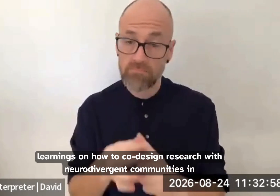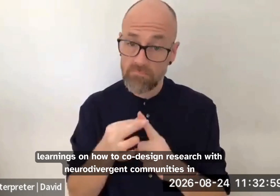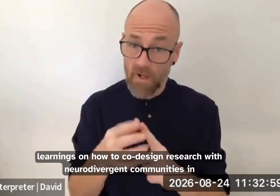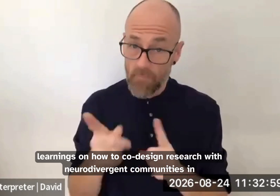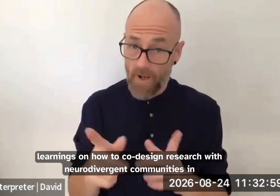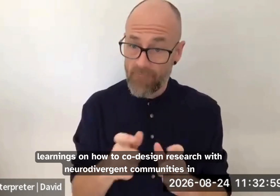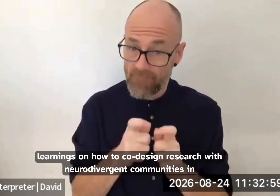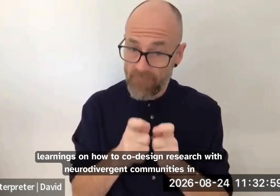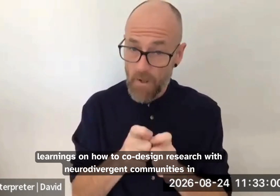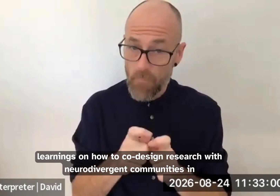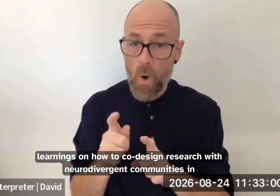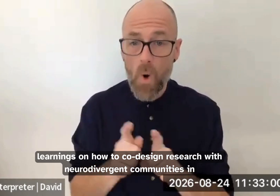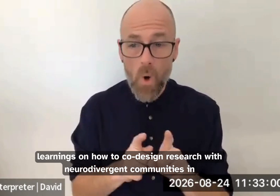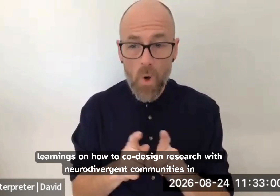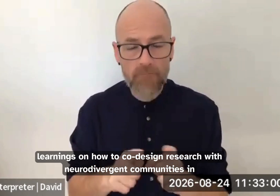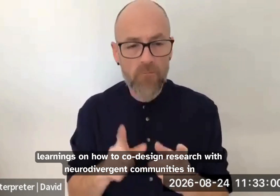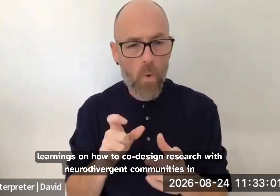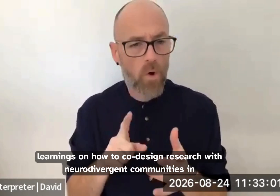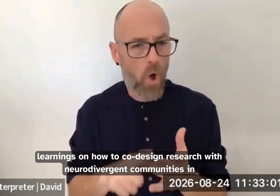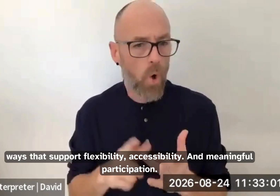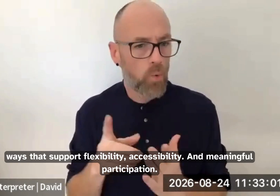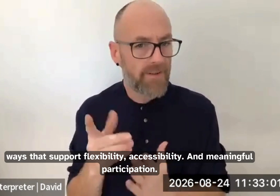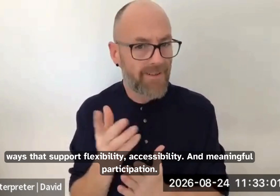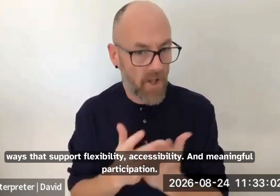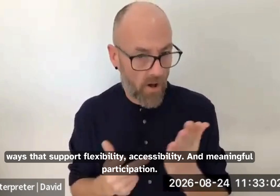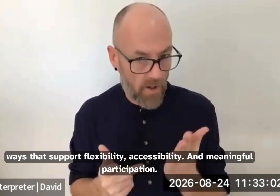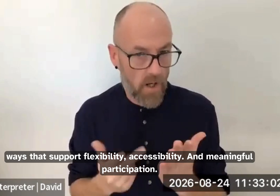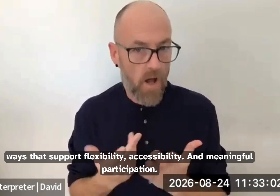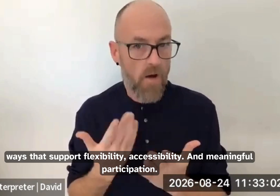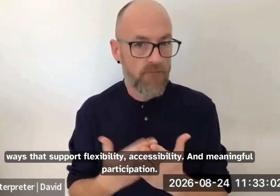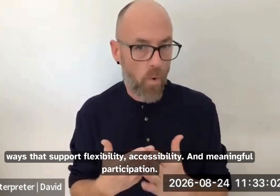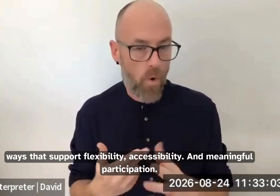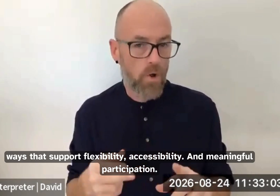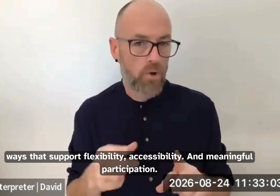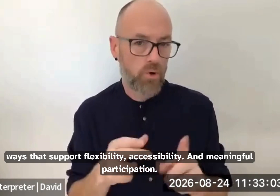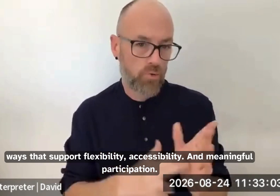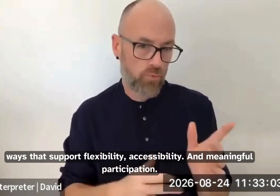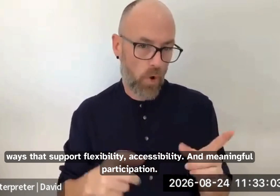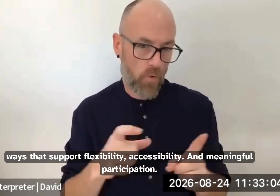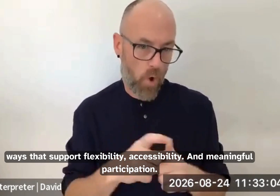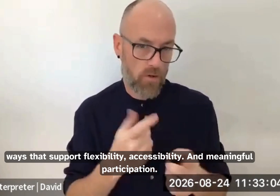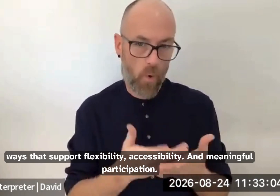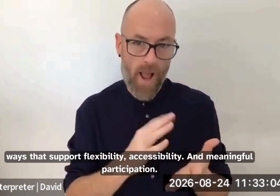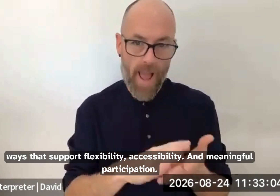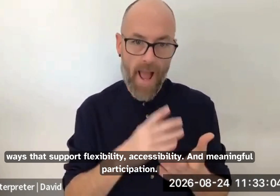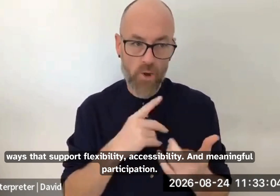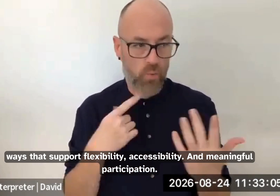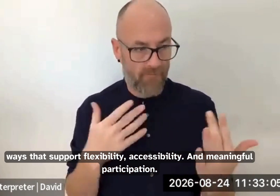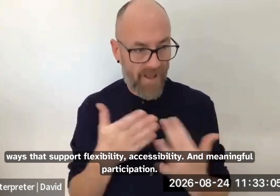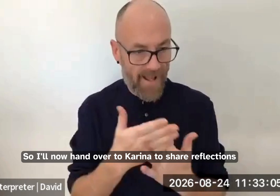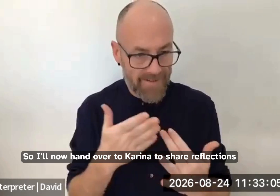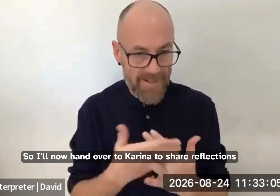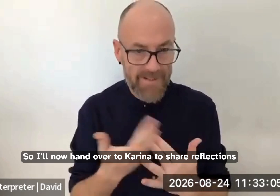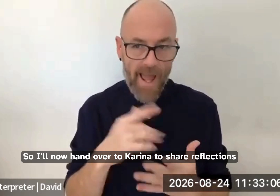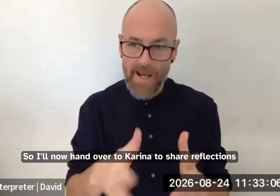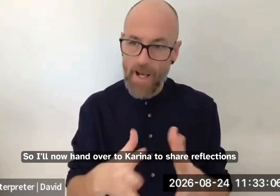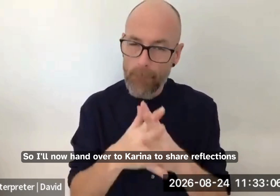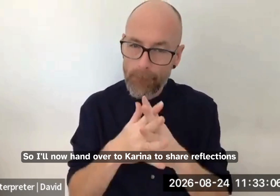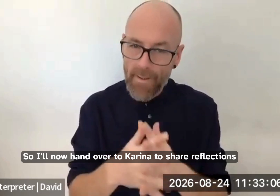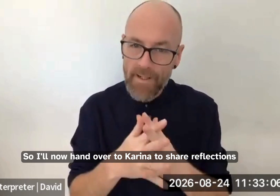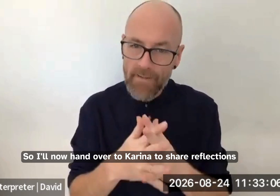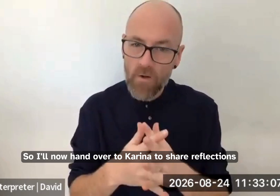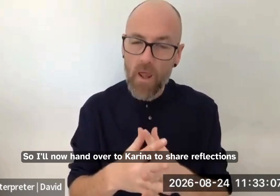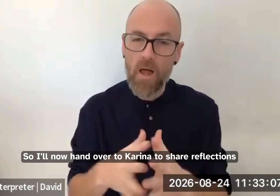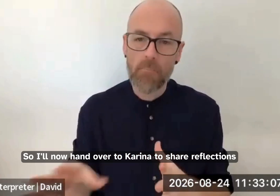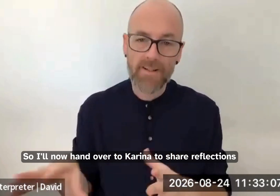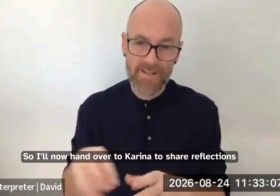on how to co-design research with neurodivergent communities in ways that support flexibility, accessibility, and meaningful participation. So I'll now hand